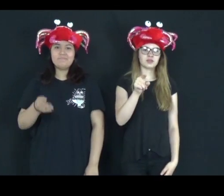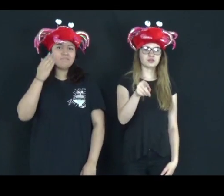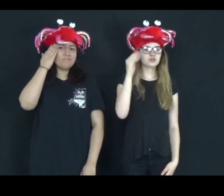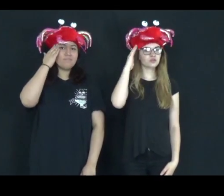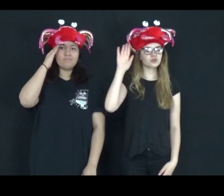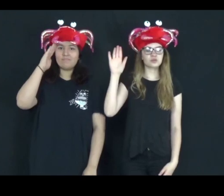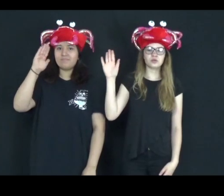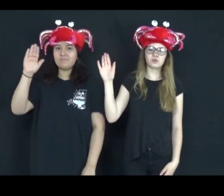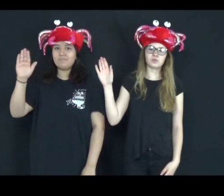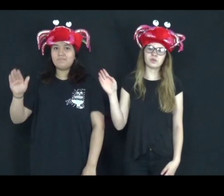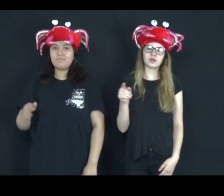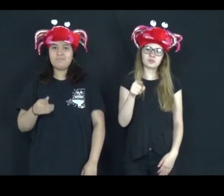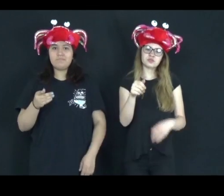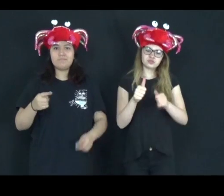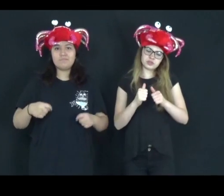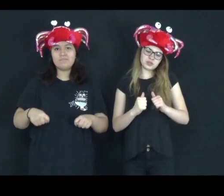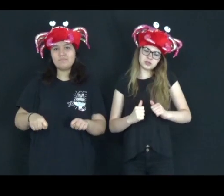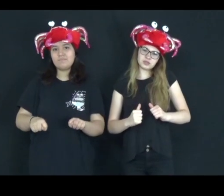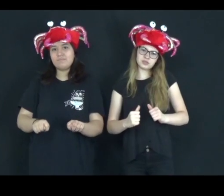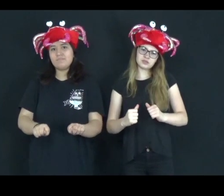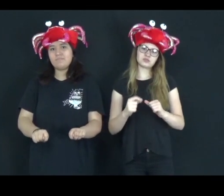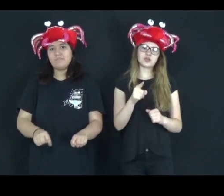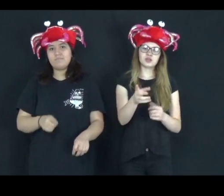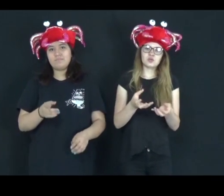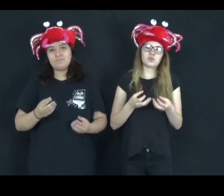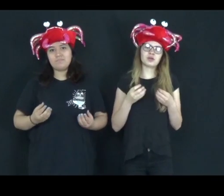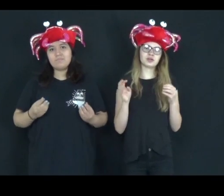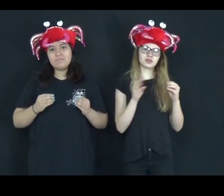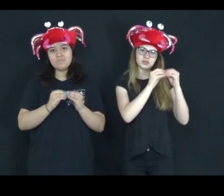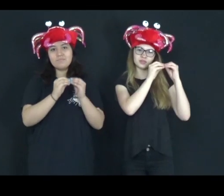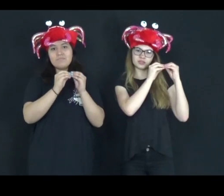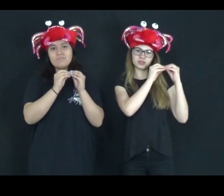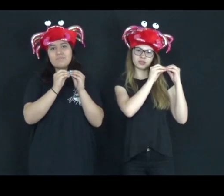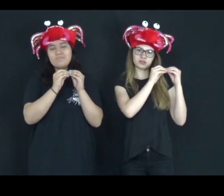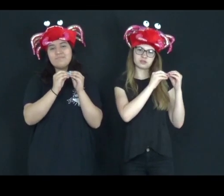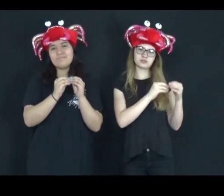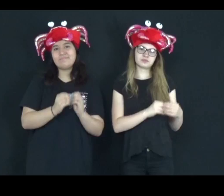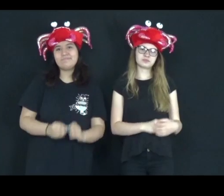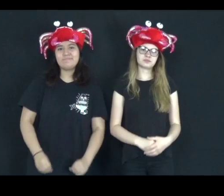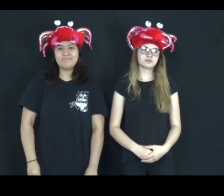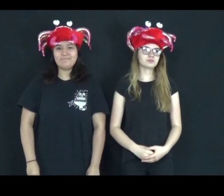And you don't know why, but you're dying to try. You wanna kiss the girl. Did you hear something?